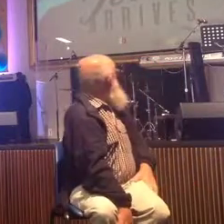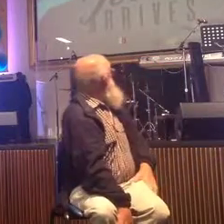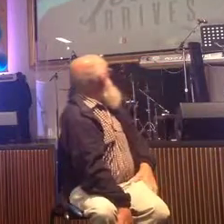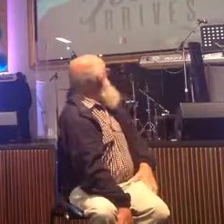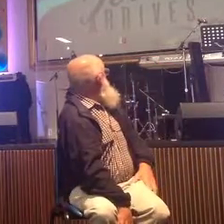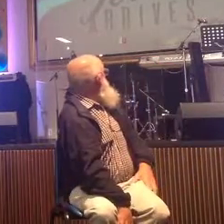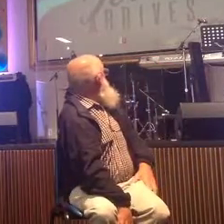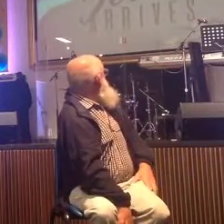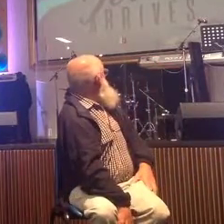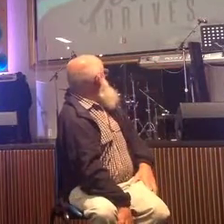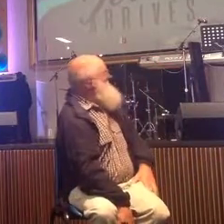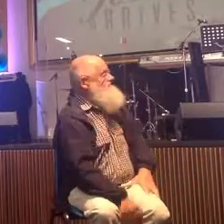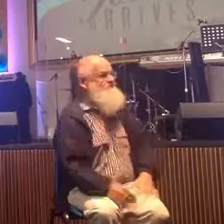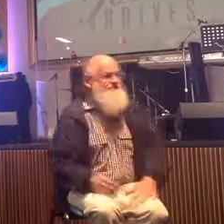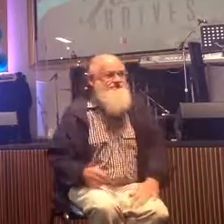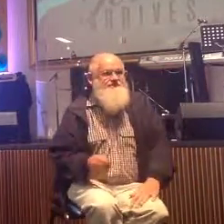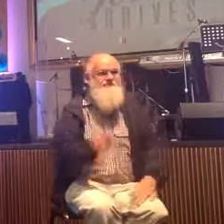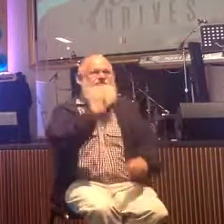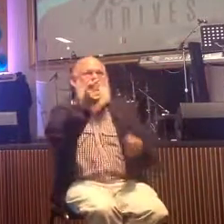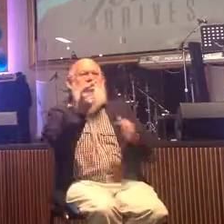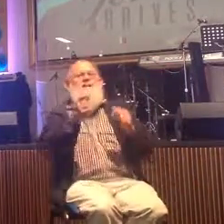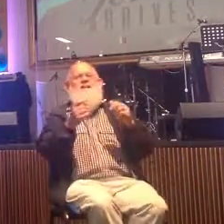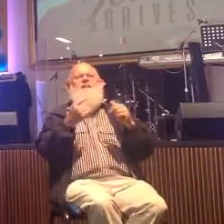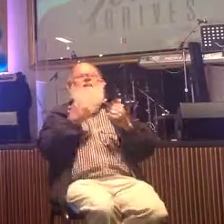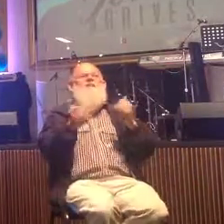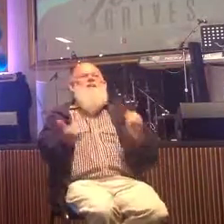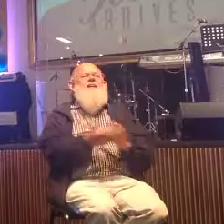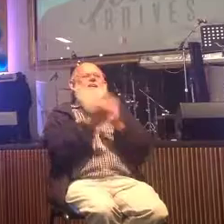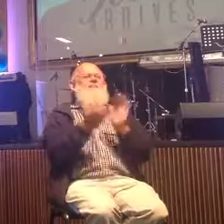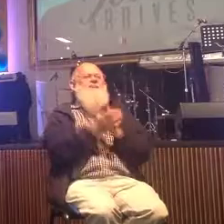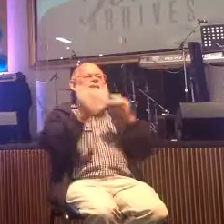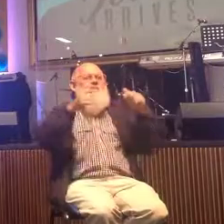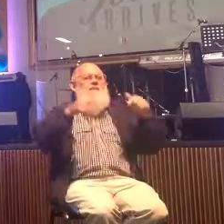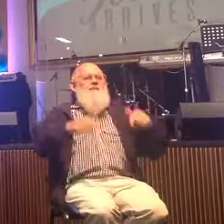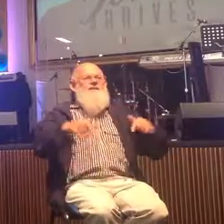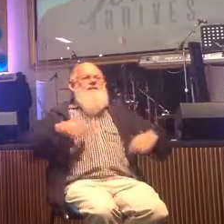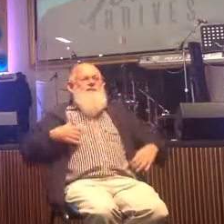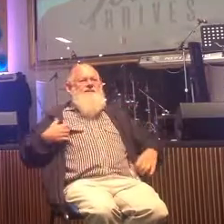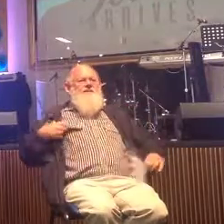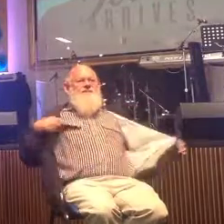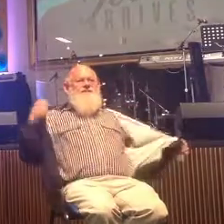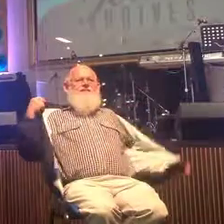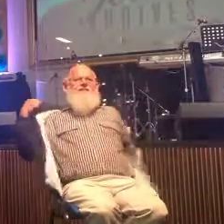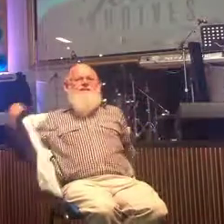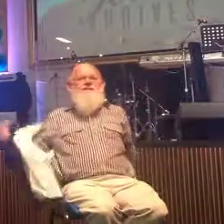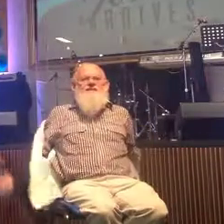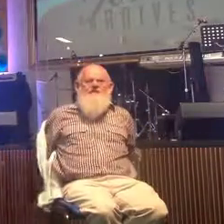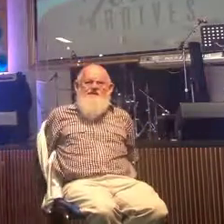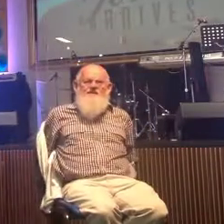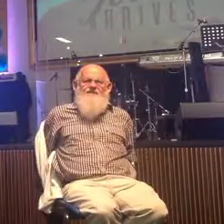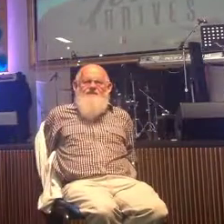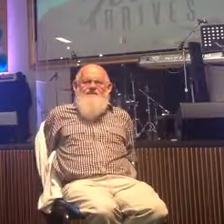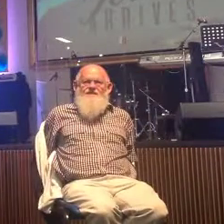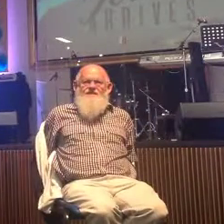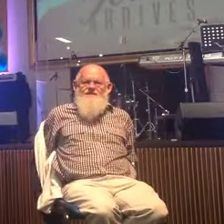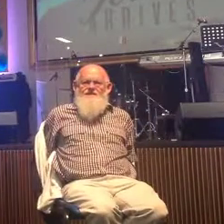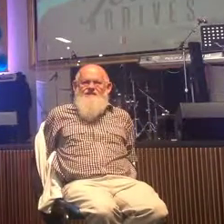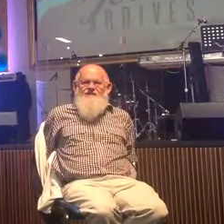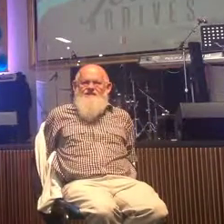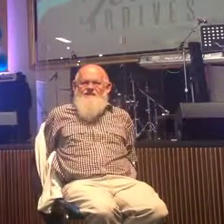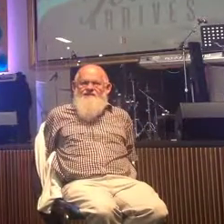Church is fun. I'm so happy to be here this morning. It's just so nice to be, for God to hit the reset